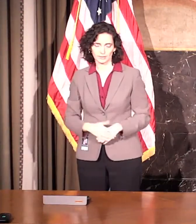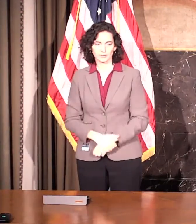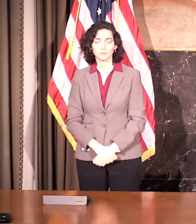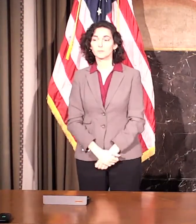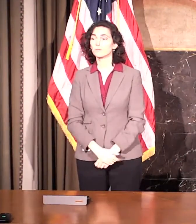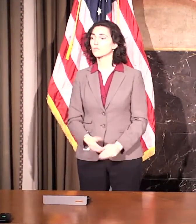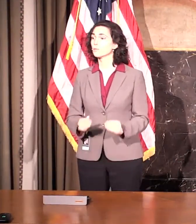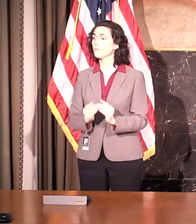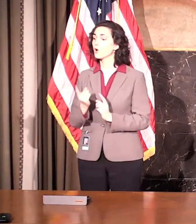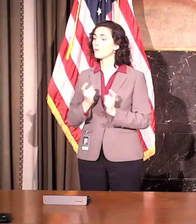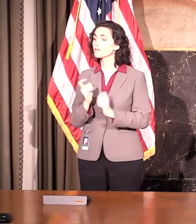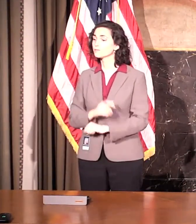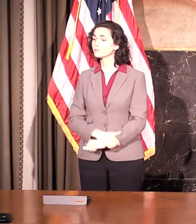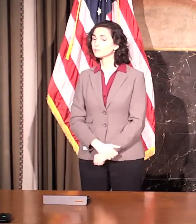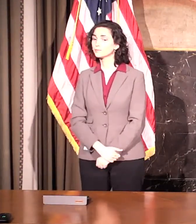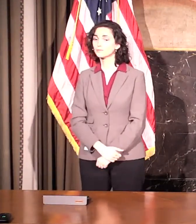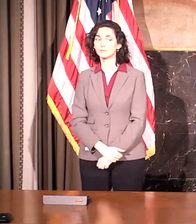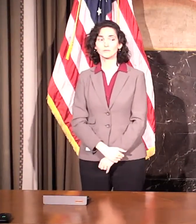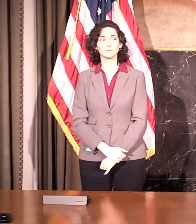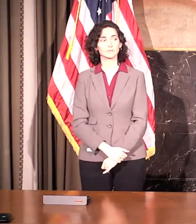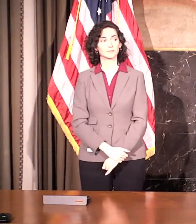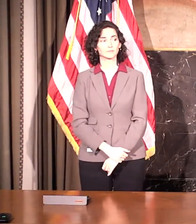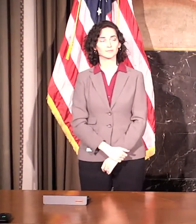Any other questions?